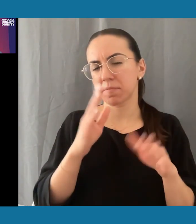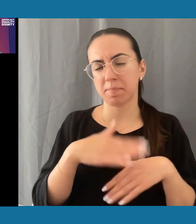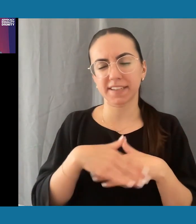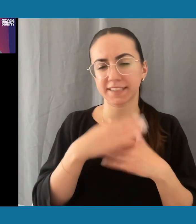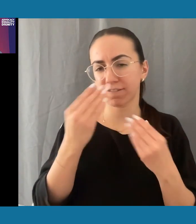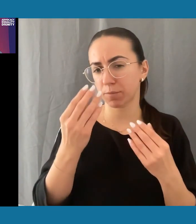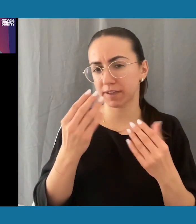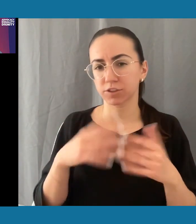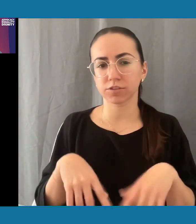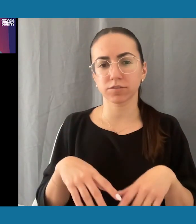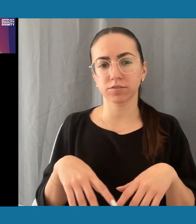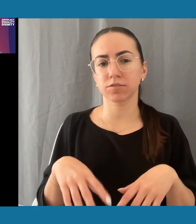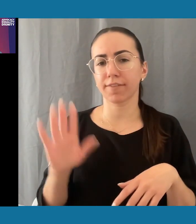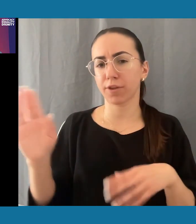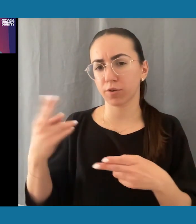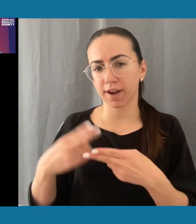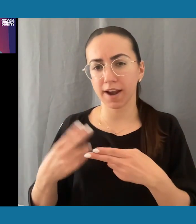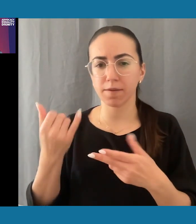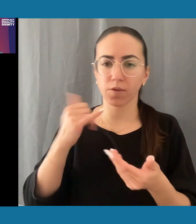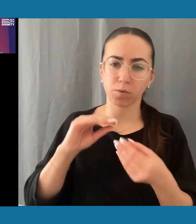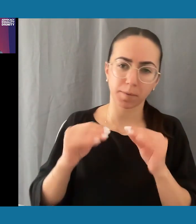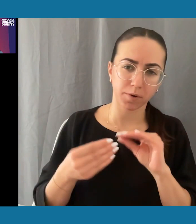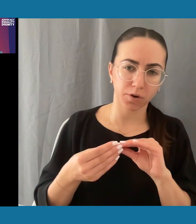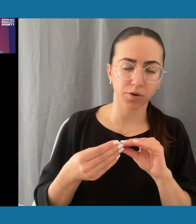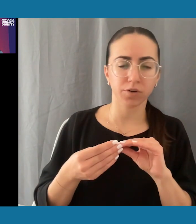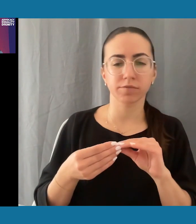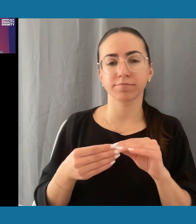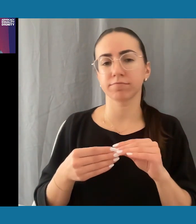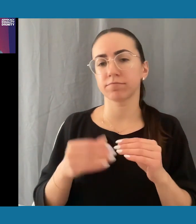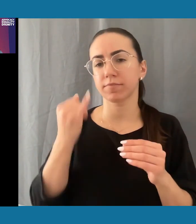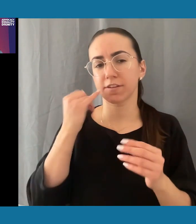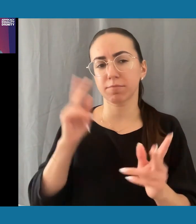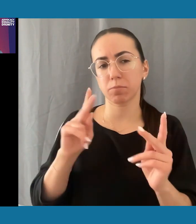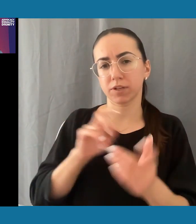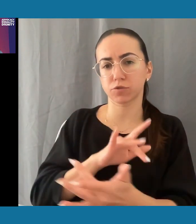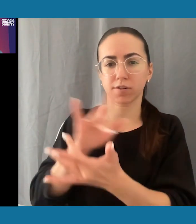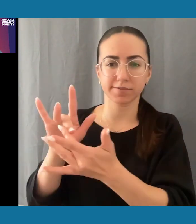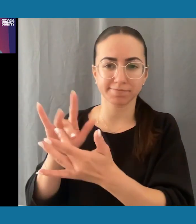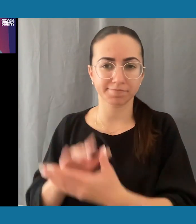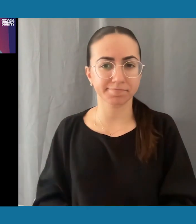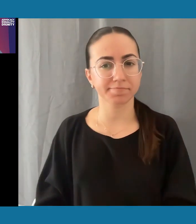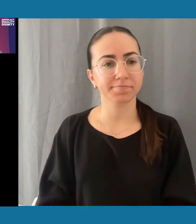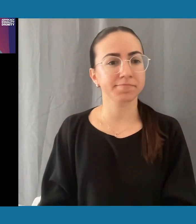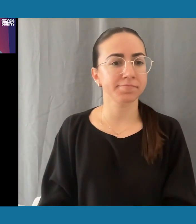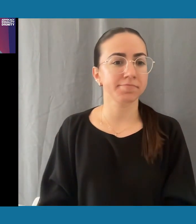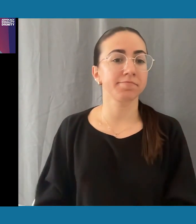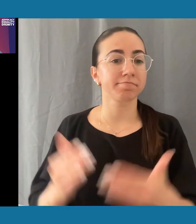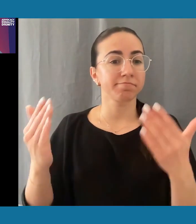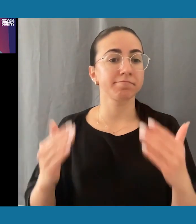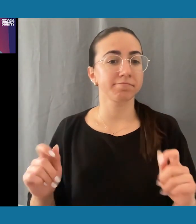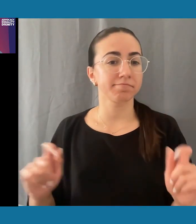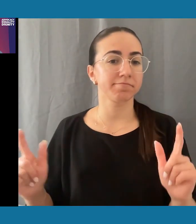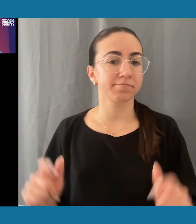phone number, in case people need to reach them. Next slide, please.